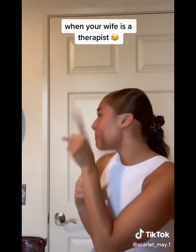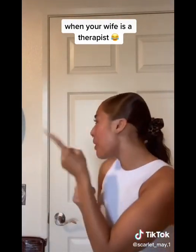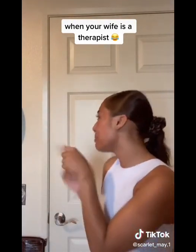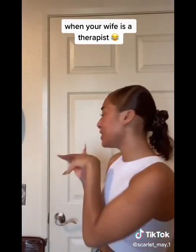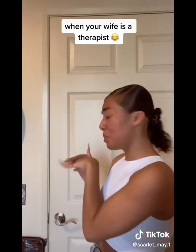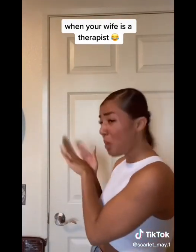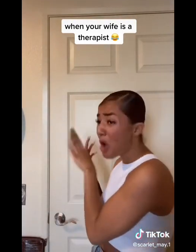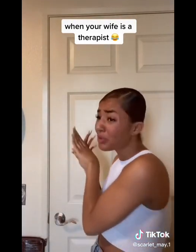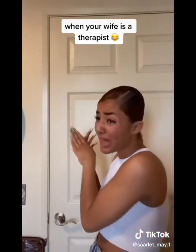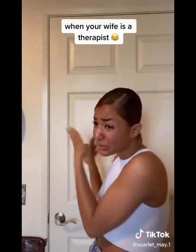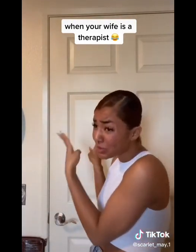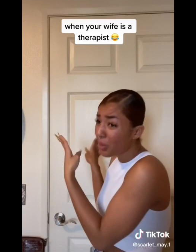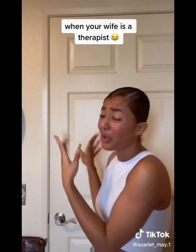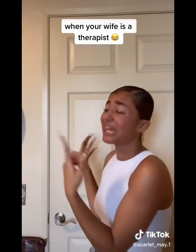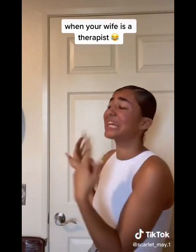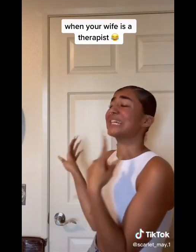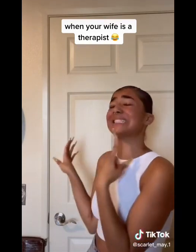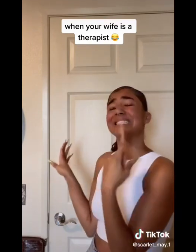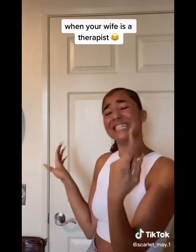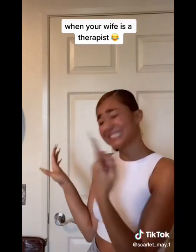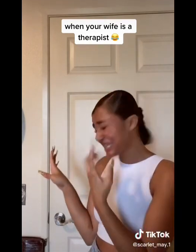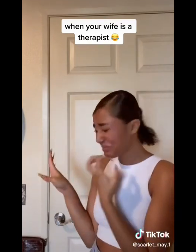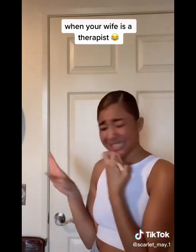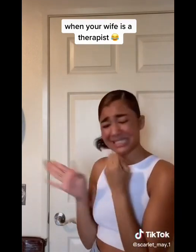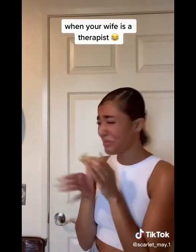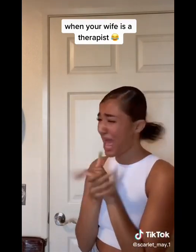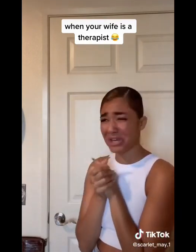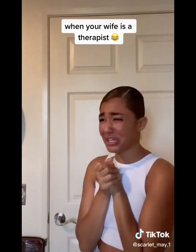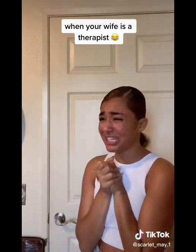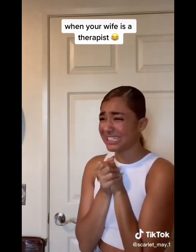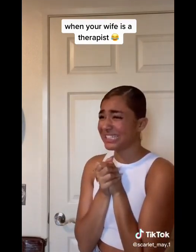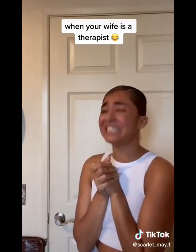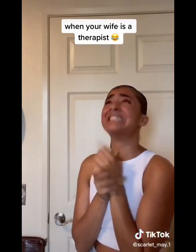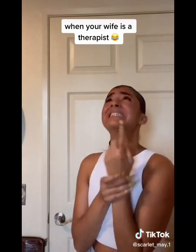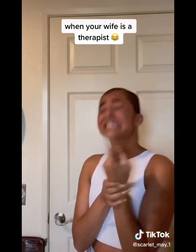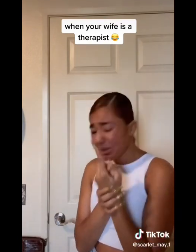moment you walk through that door, I said something's the matter.